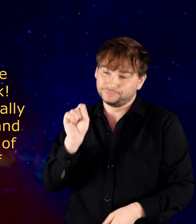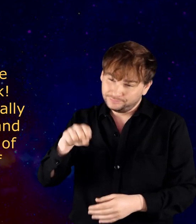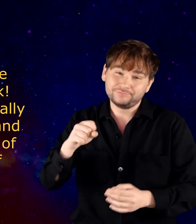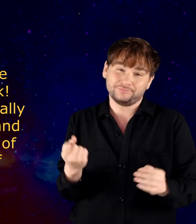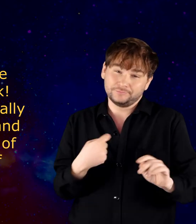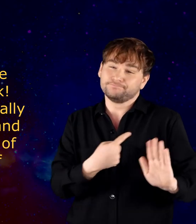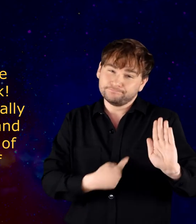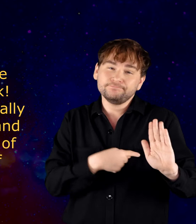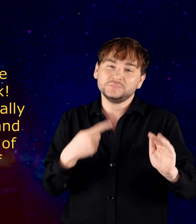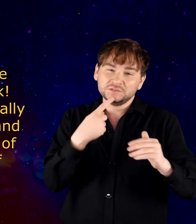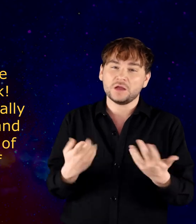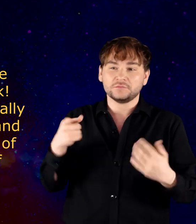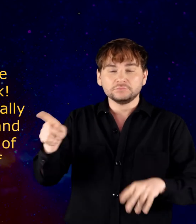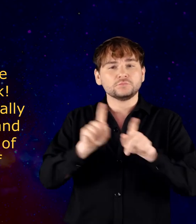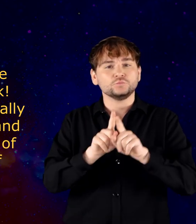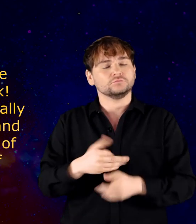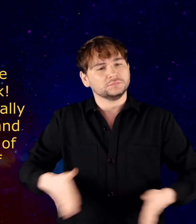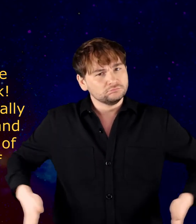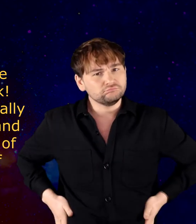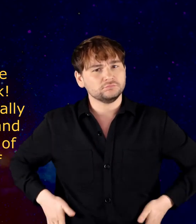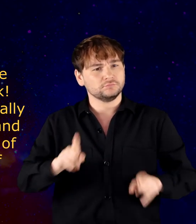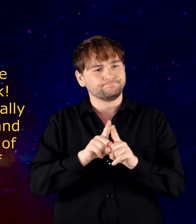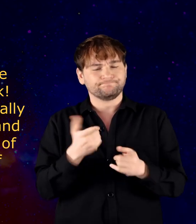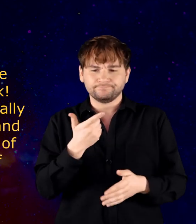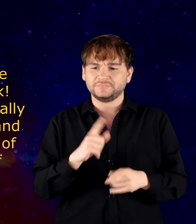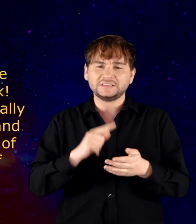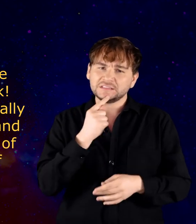highly irresponsible to do this.